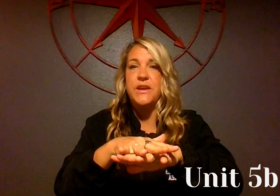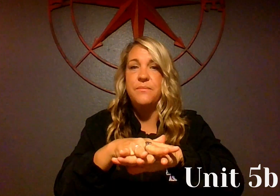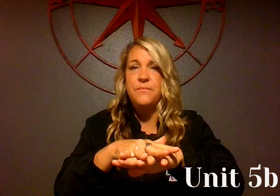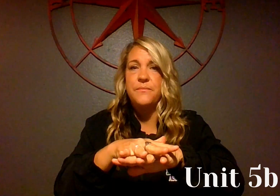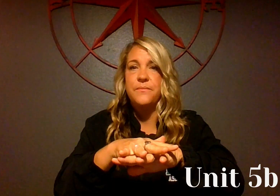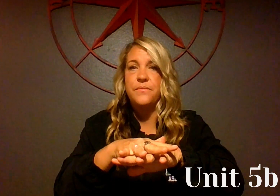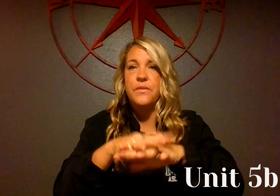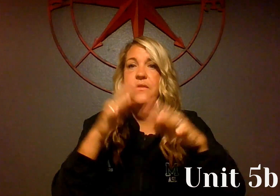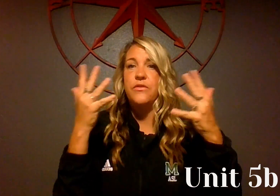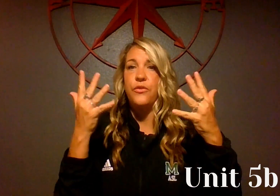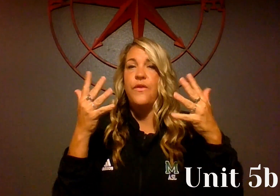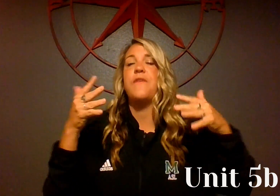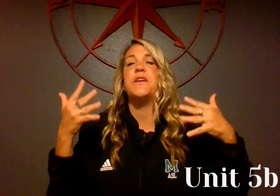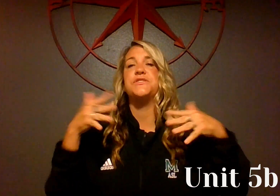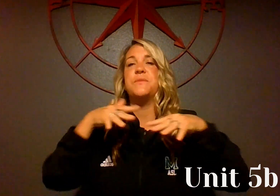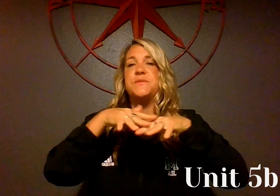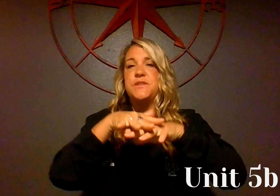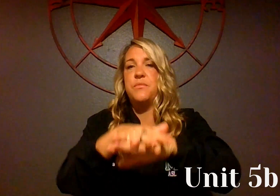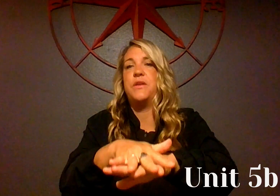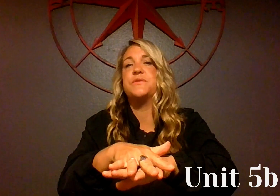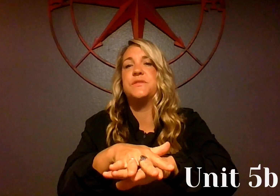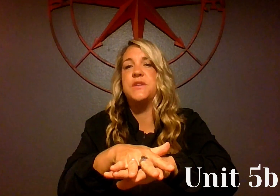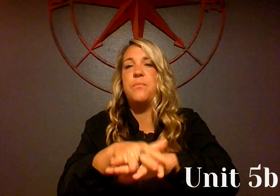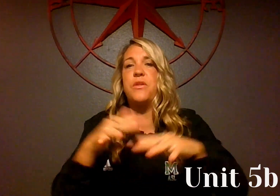Mainstream, 2 5 hand shapes, the dominant goes on top of the